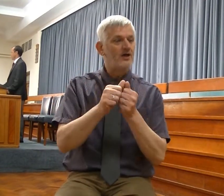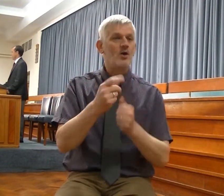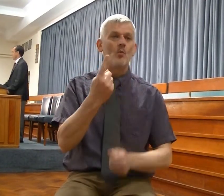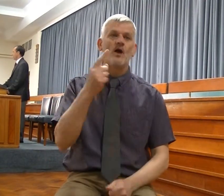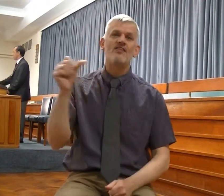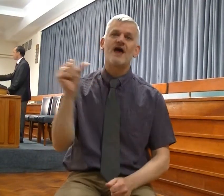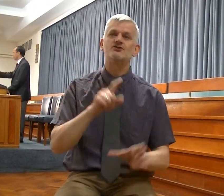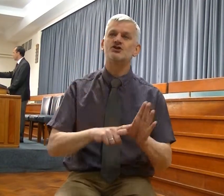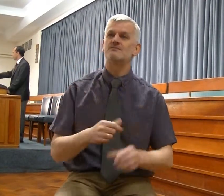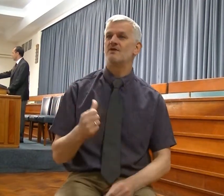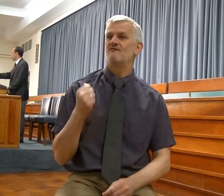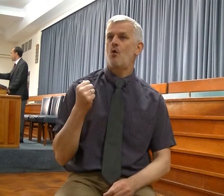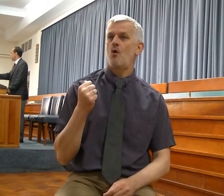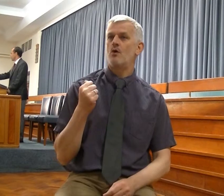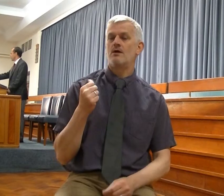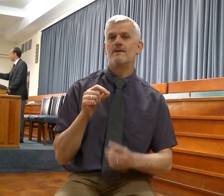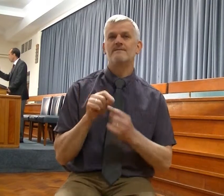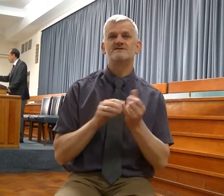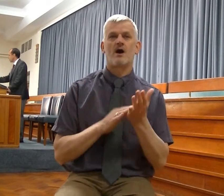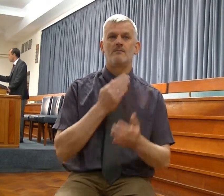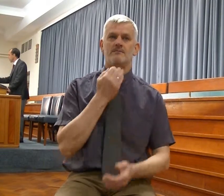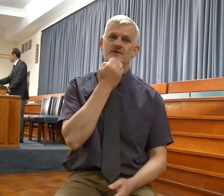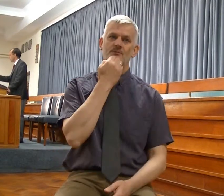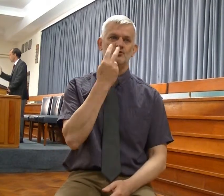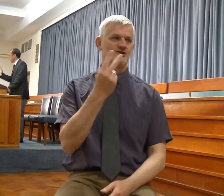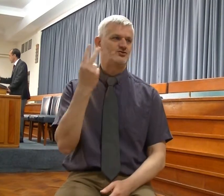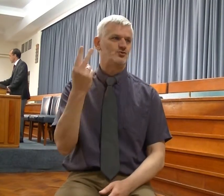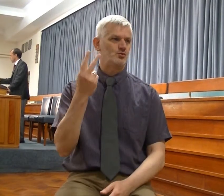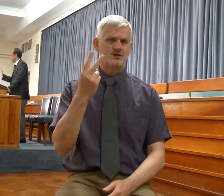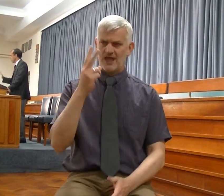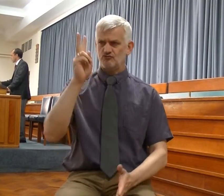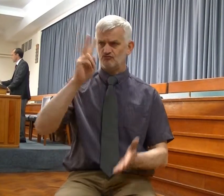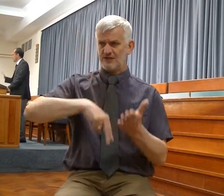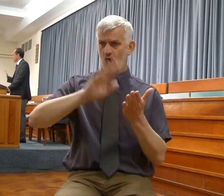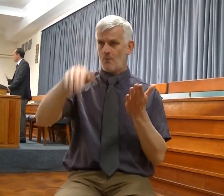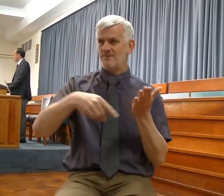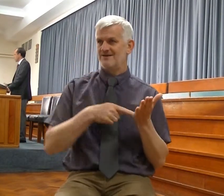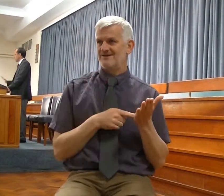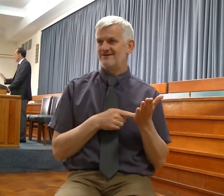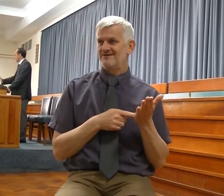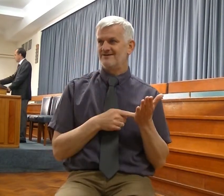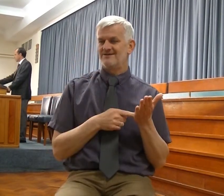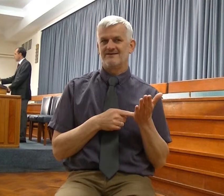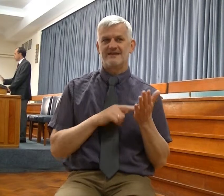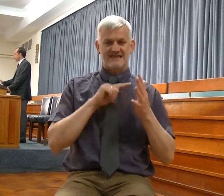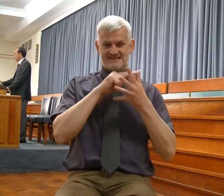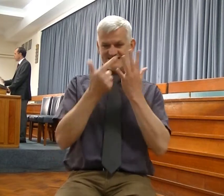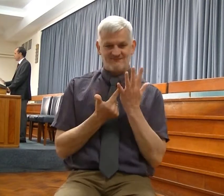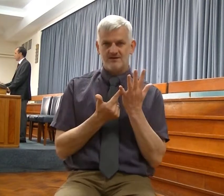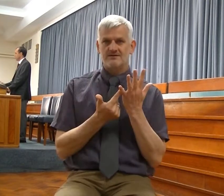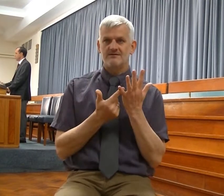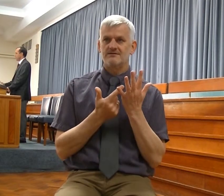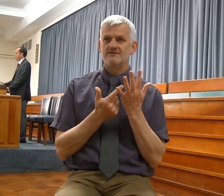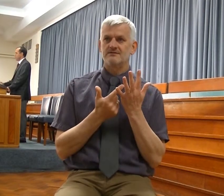before. And you can read again Psalm 22. All the seven sayings, last sayings of Christ are mentioned